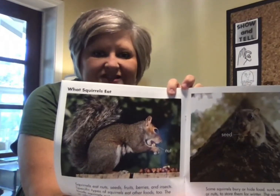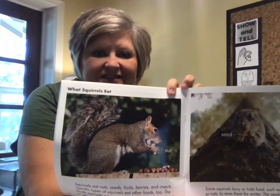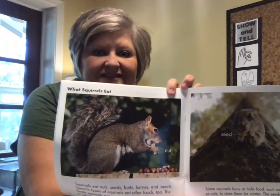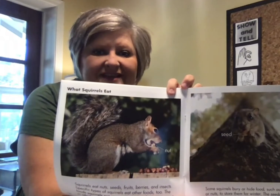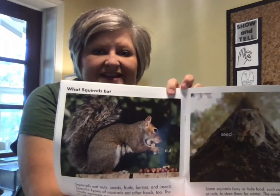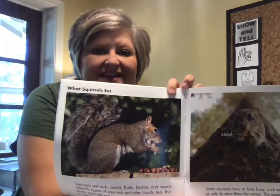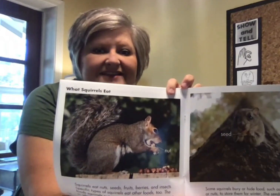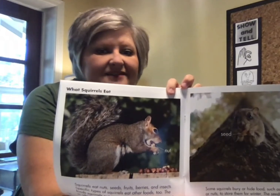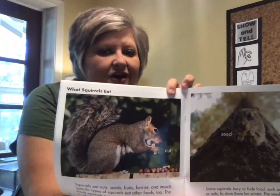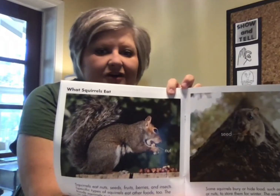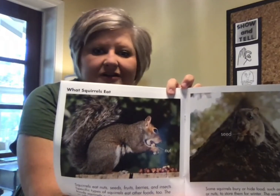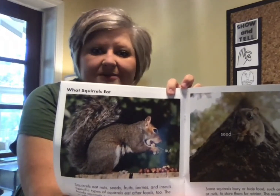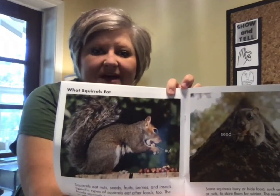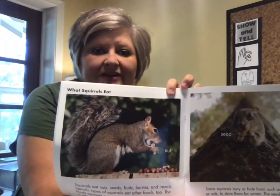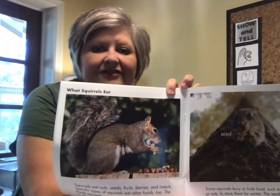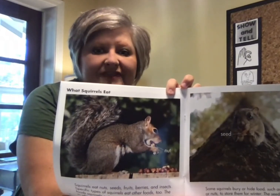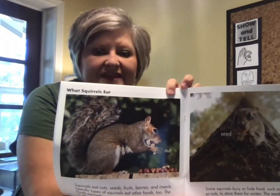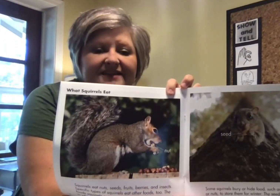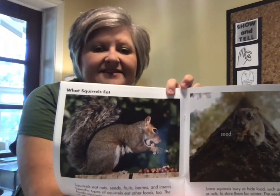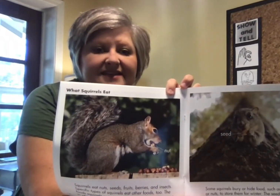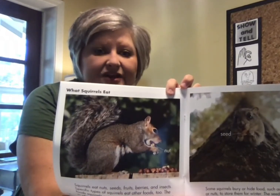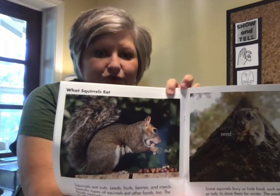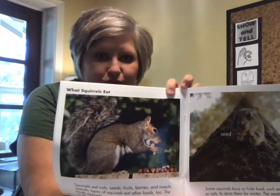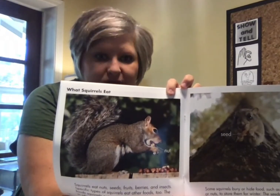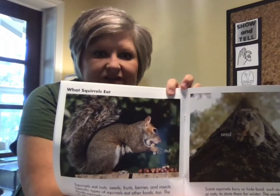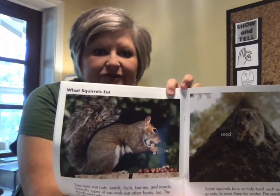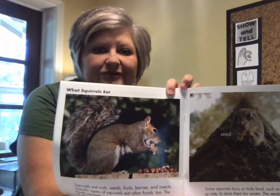Nonfiction is all about things that are real.